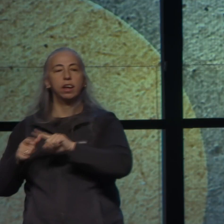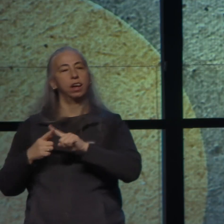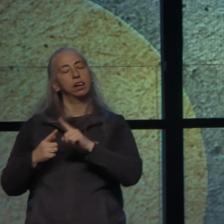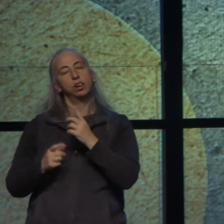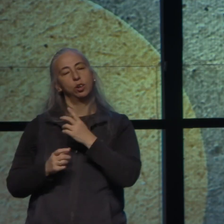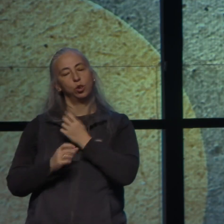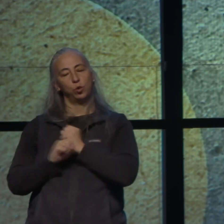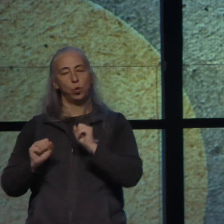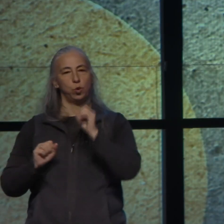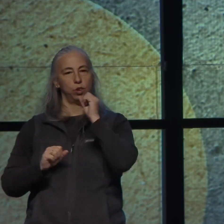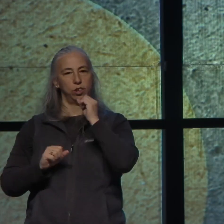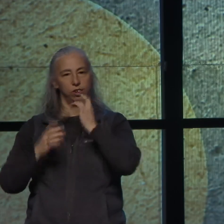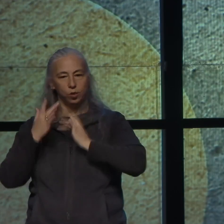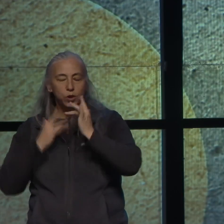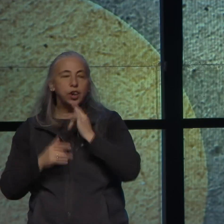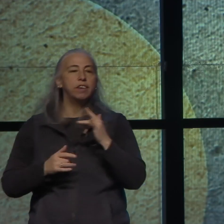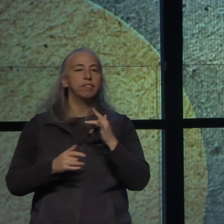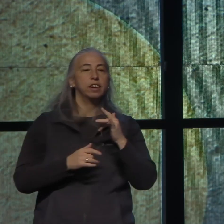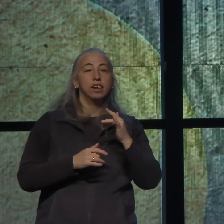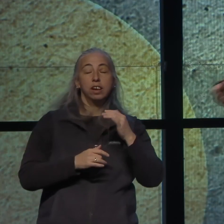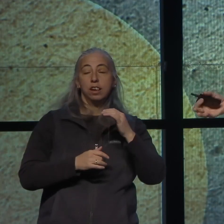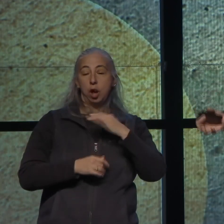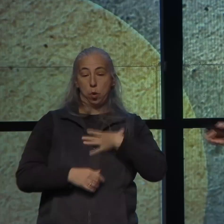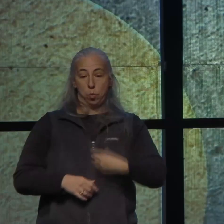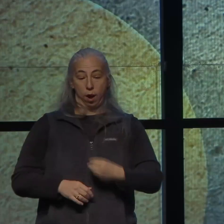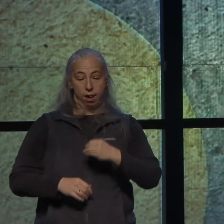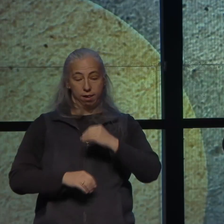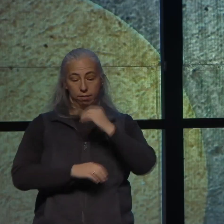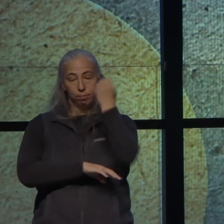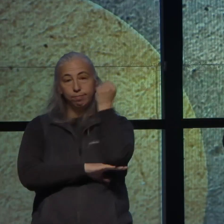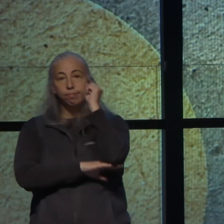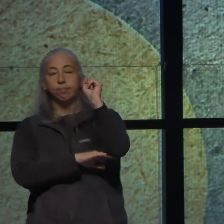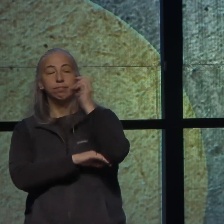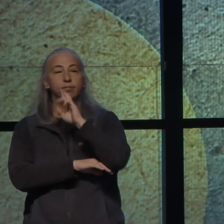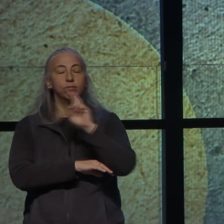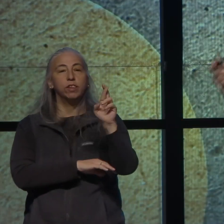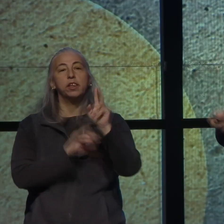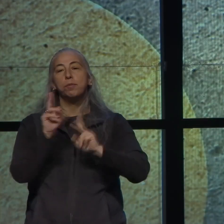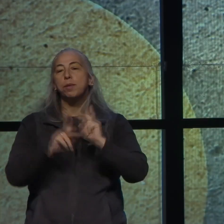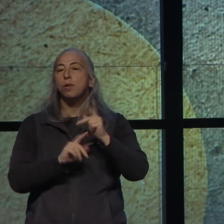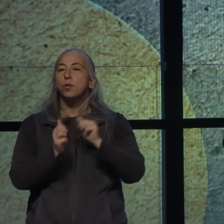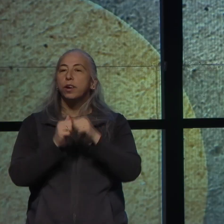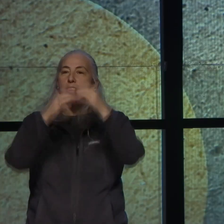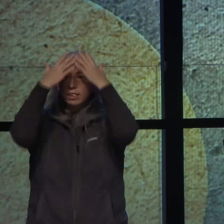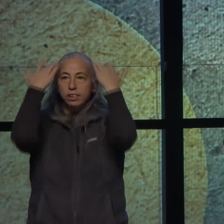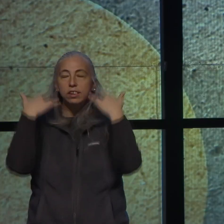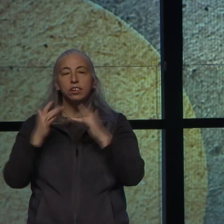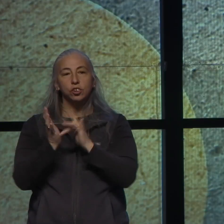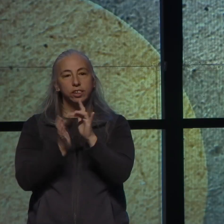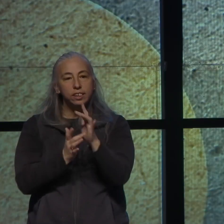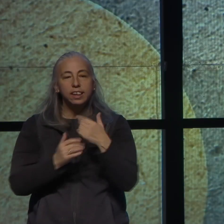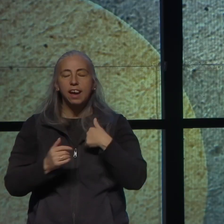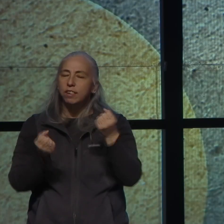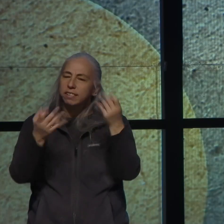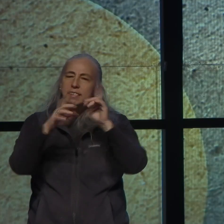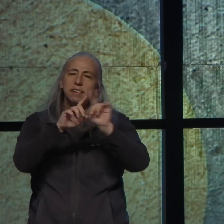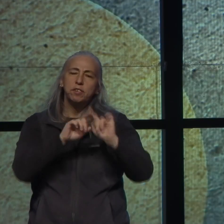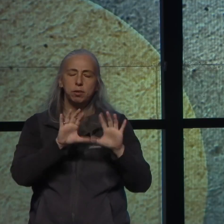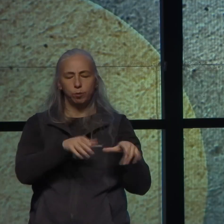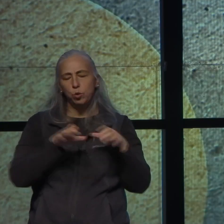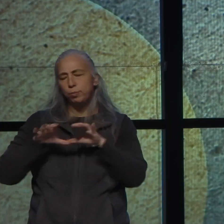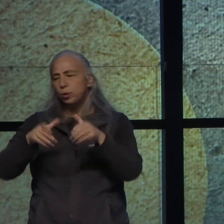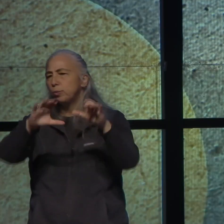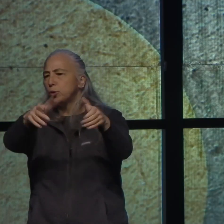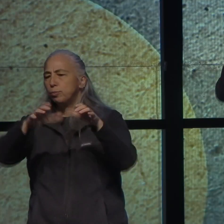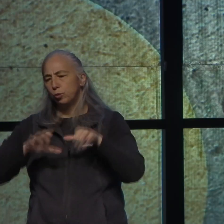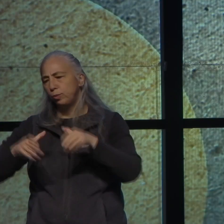white evangelicals in Jesus caps, shoulder to shoulder with QAnon cultists, Second Amendment cosplay commandos, and